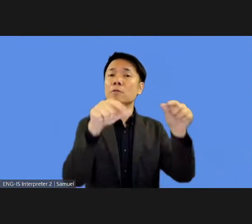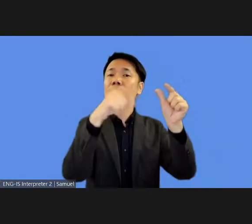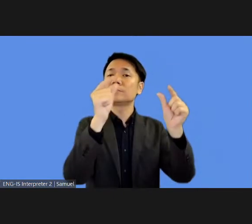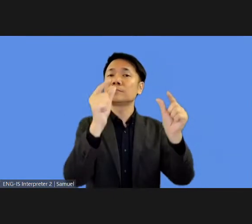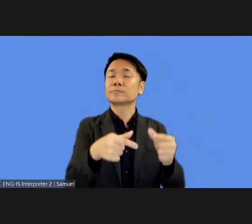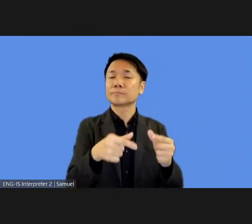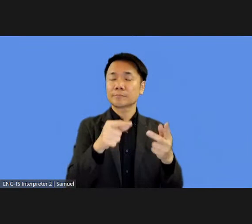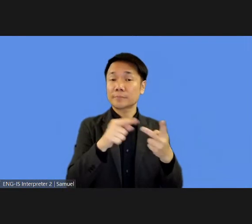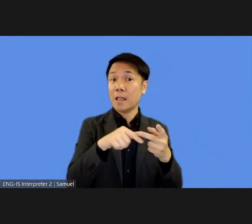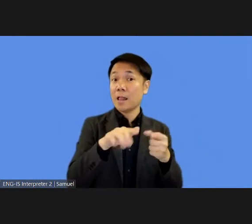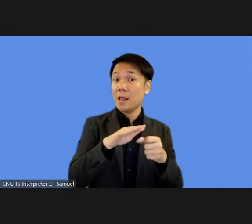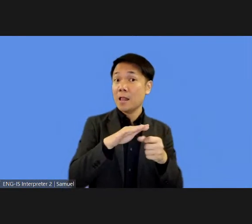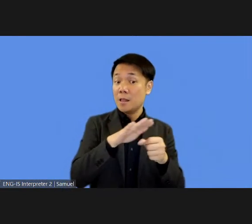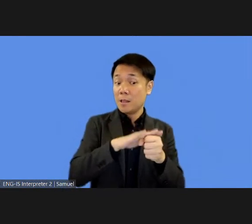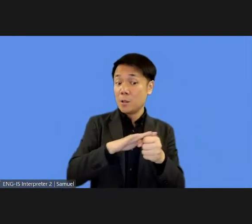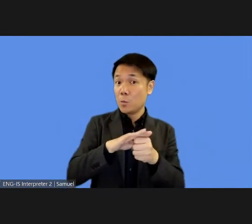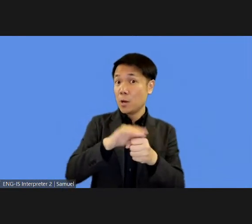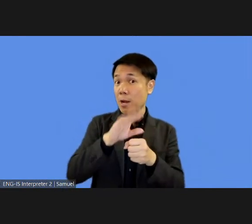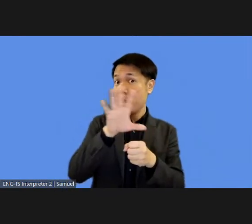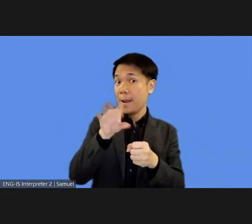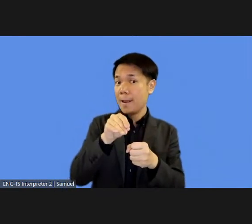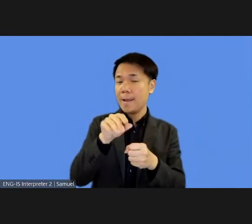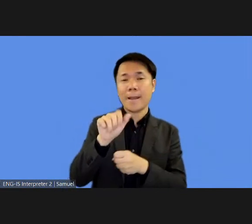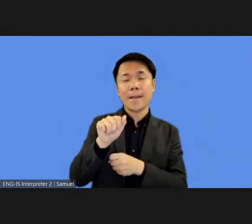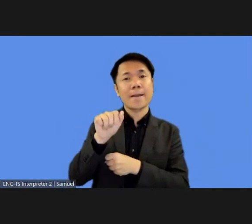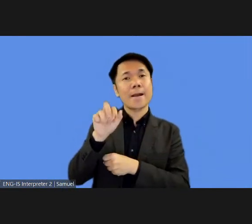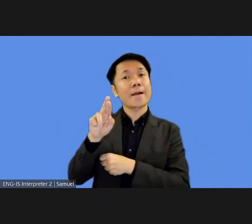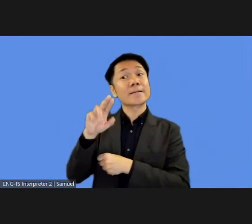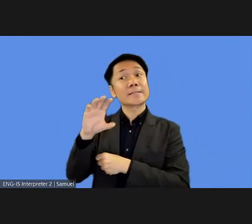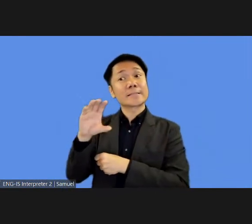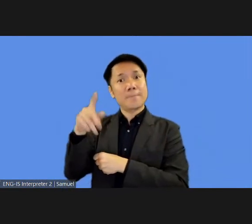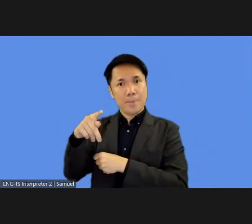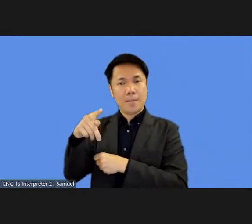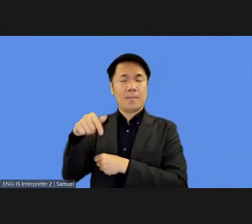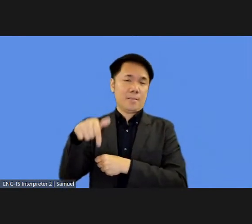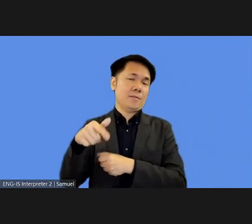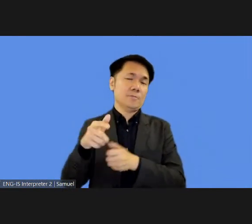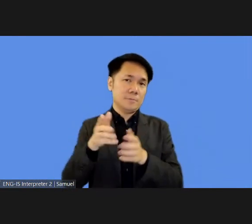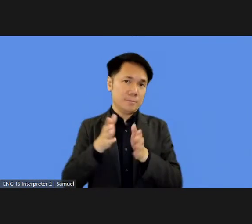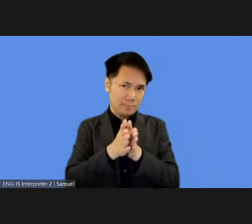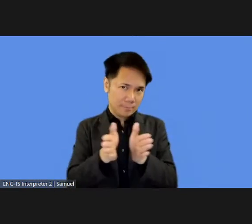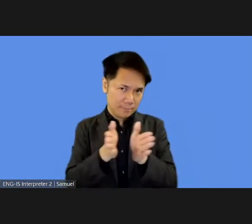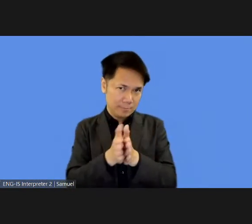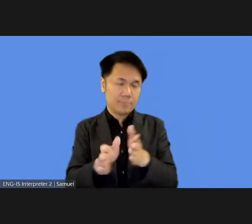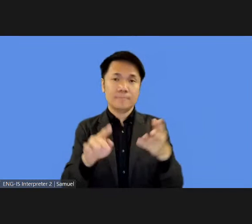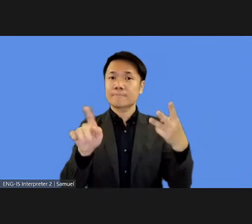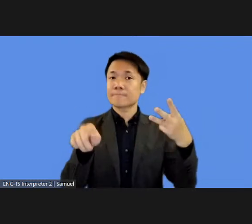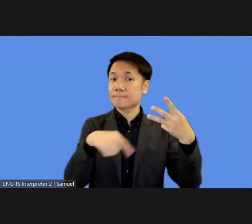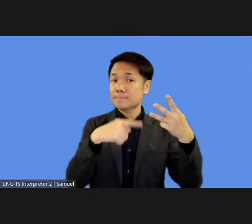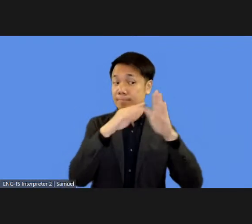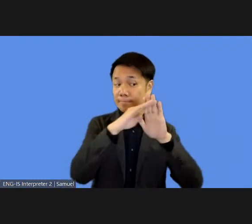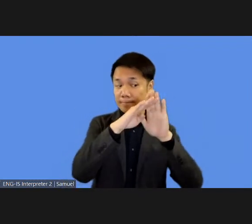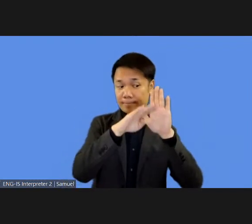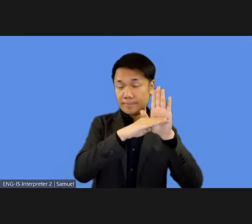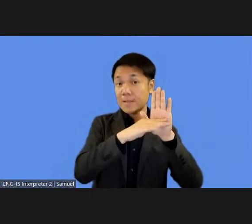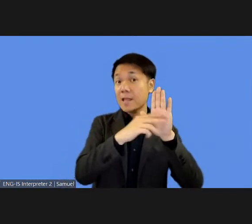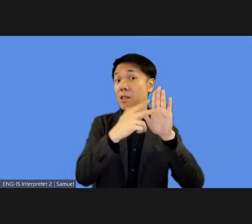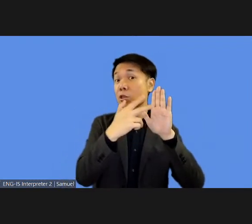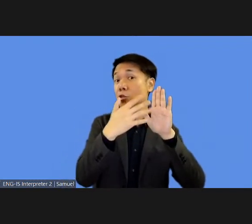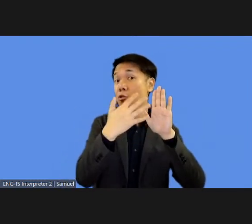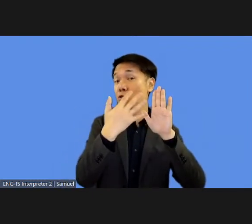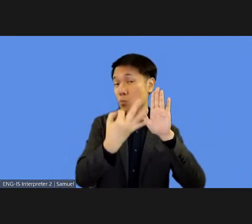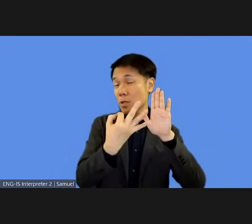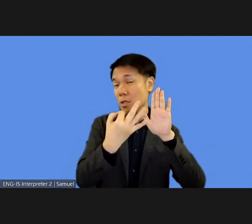Regional Collaboration Platform, the RCP. Then we will be having in the afternoon, after the lunch